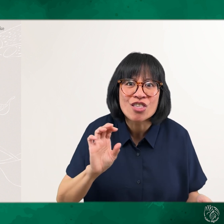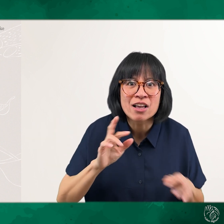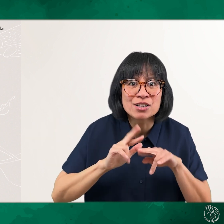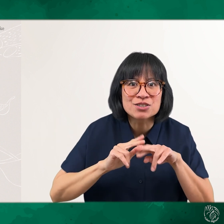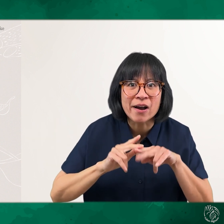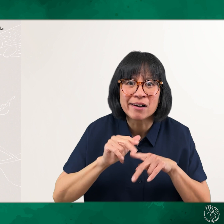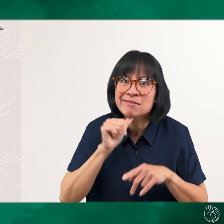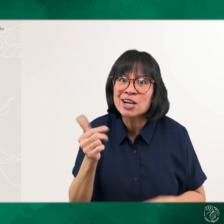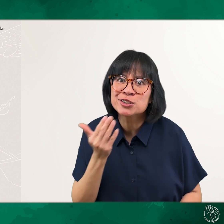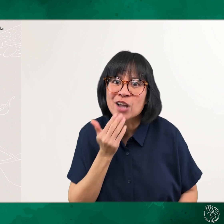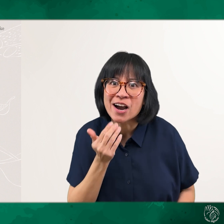salt.